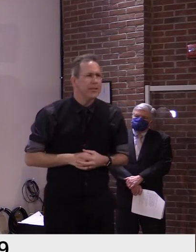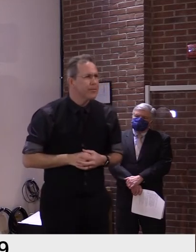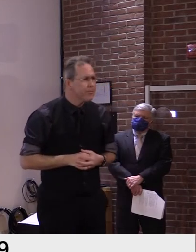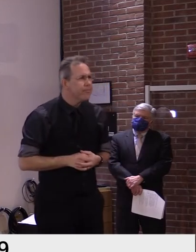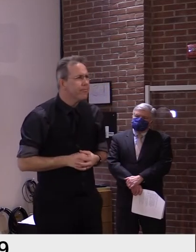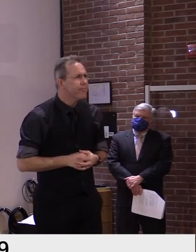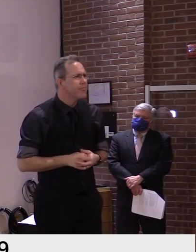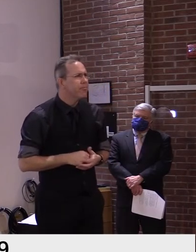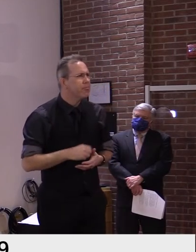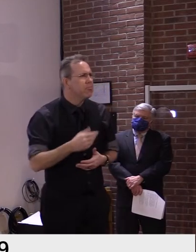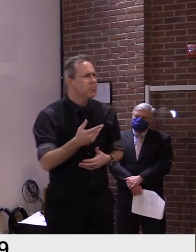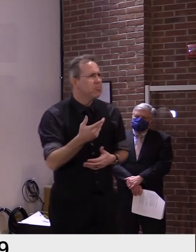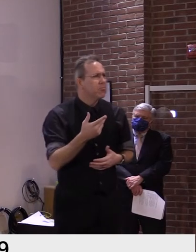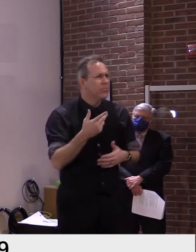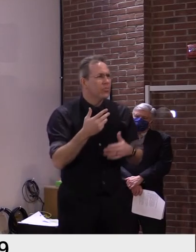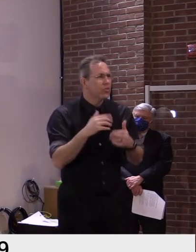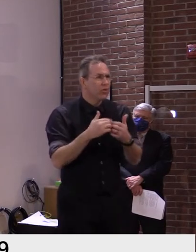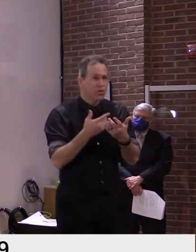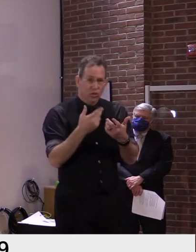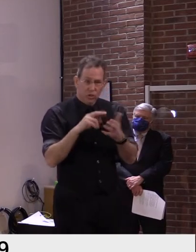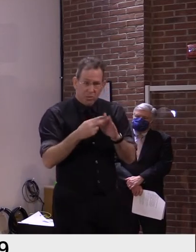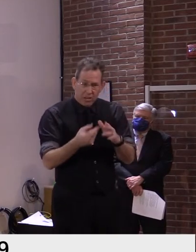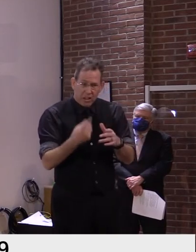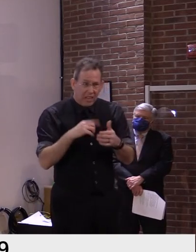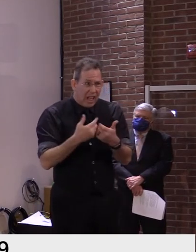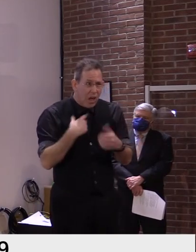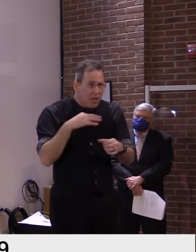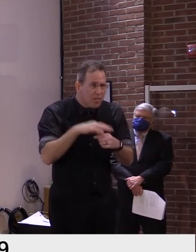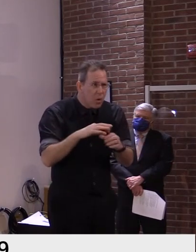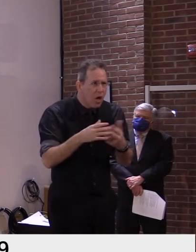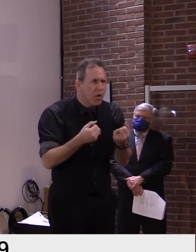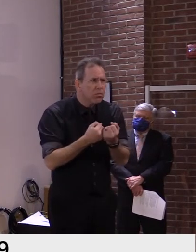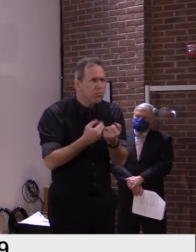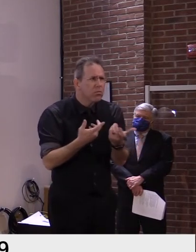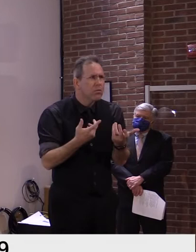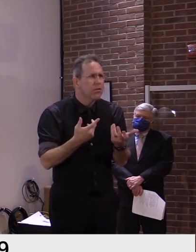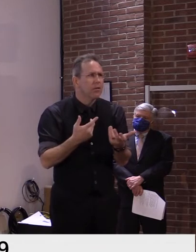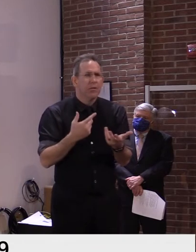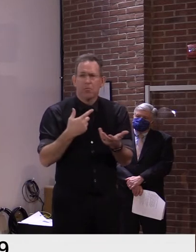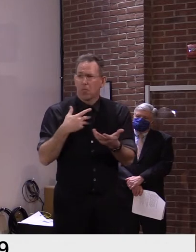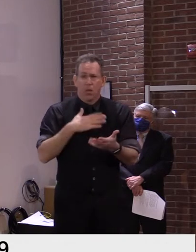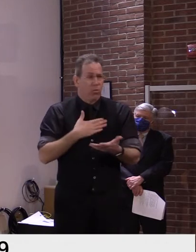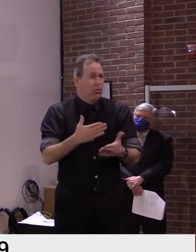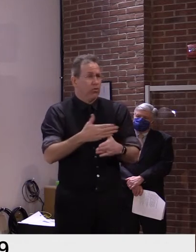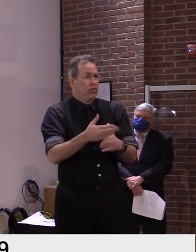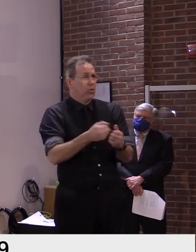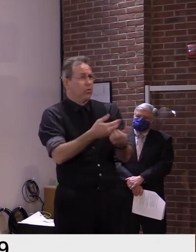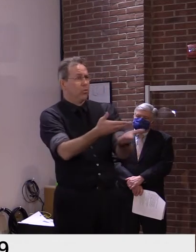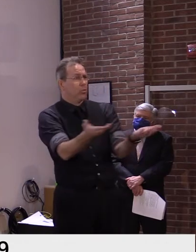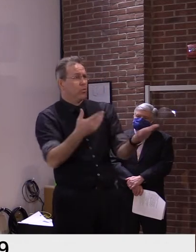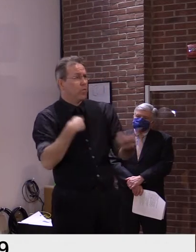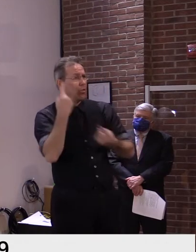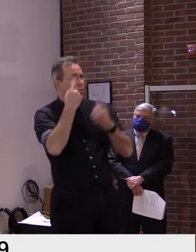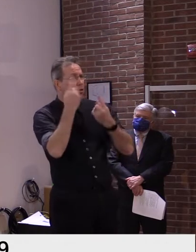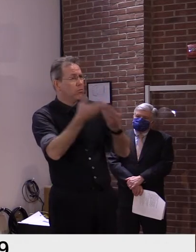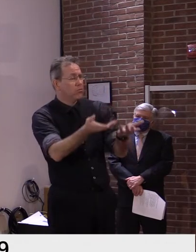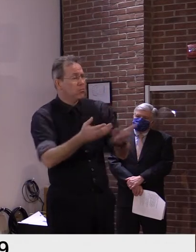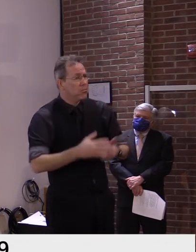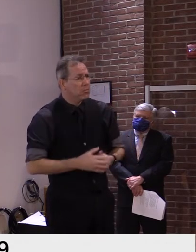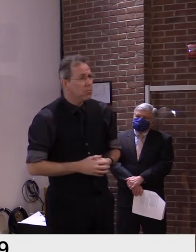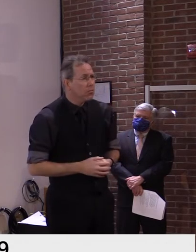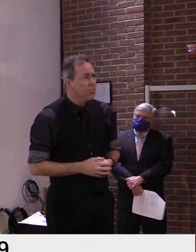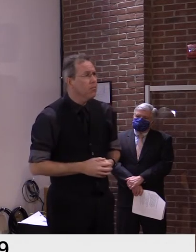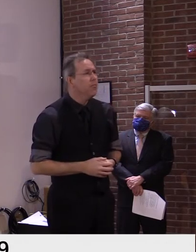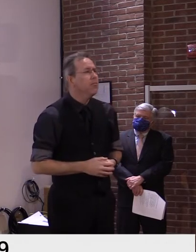or? Well, if you're willing to share, yes. Yeah, we'll see what happens with the number